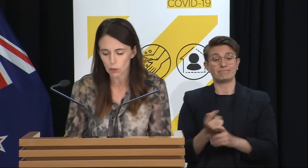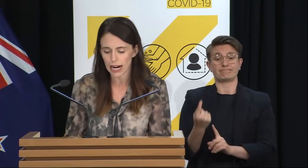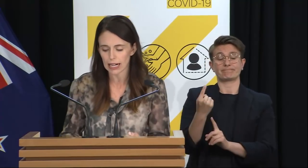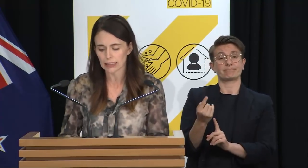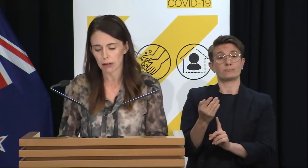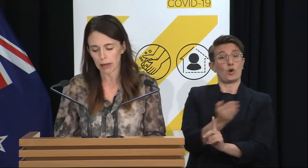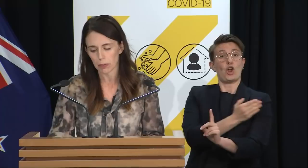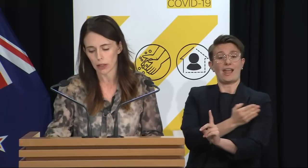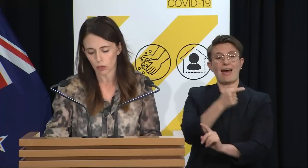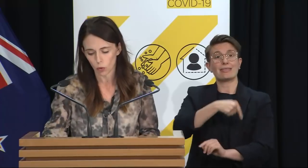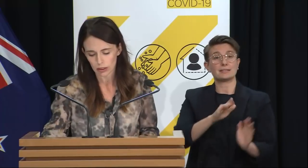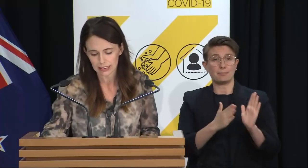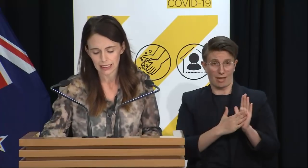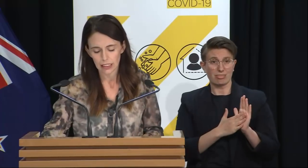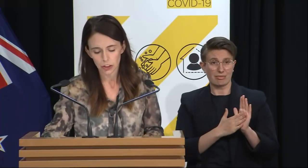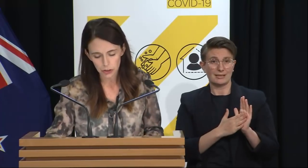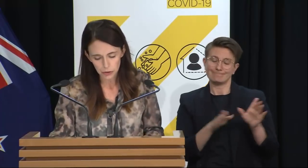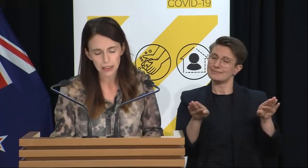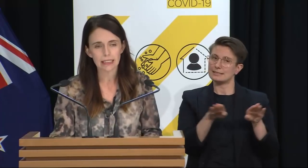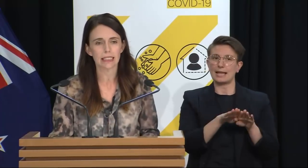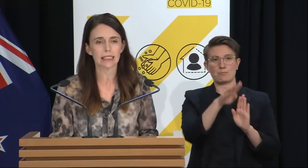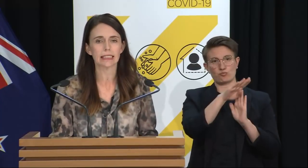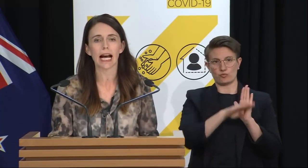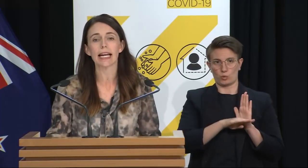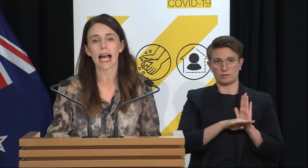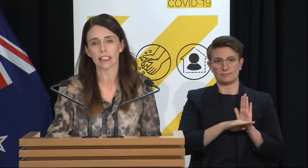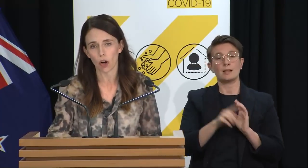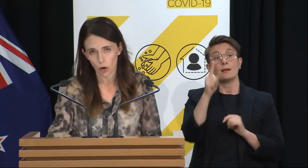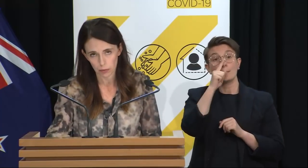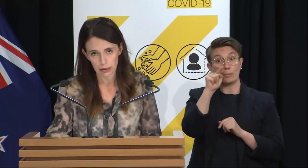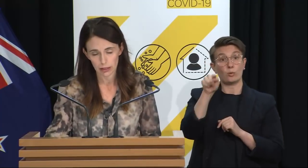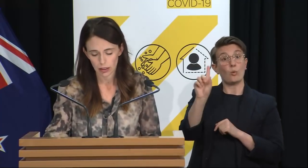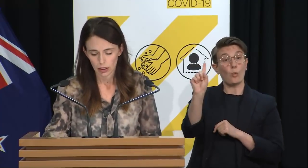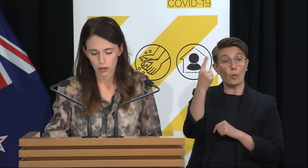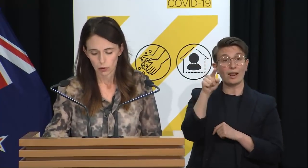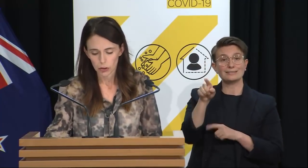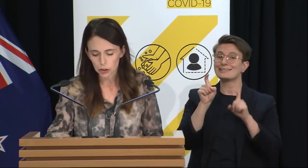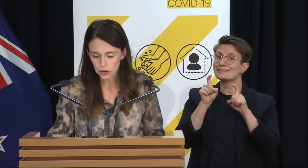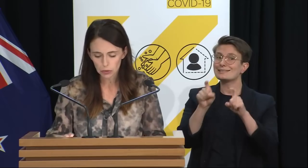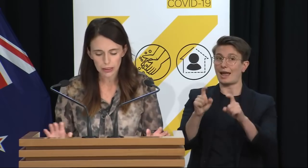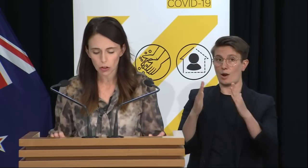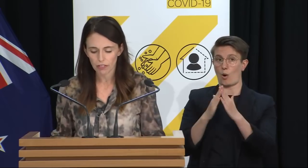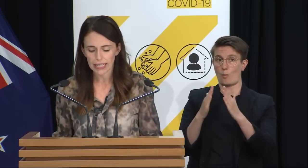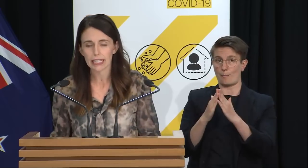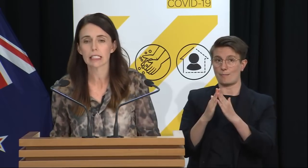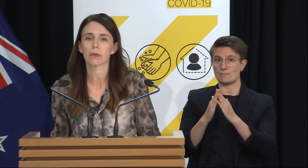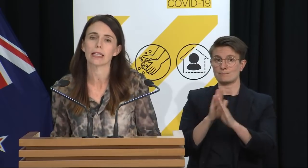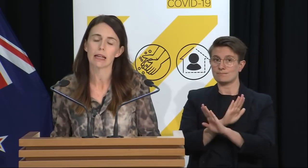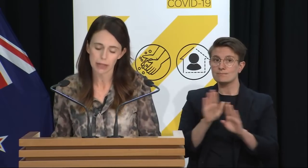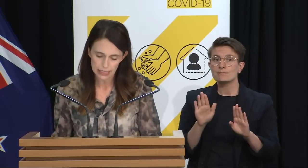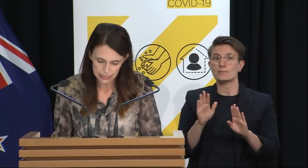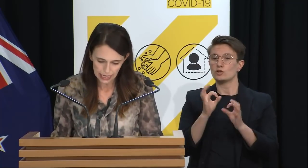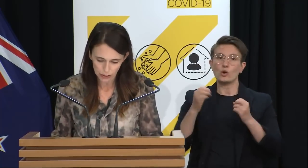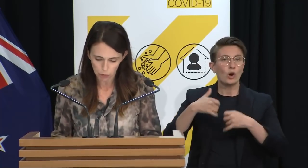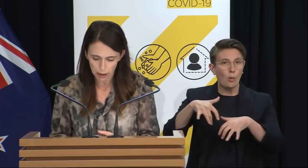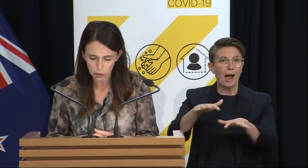main thing we are asking people in Auckland to do is to stay at home. Reduce the risk of any spread.